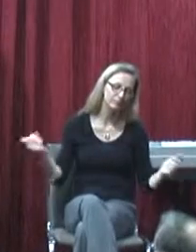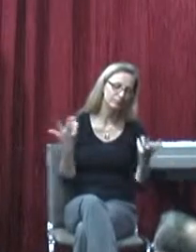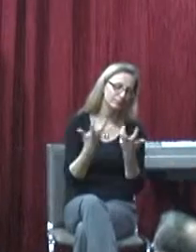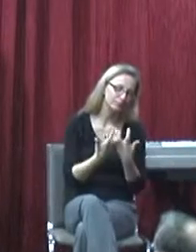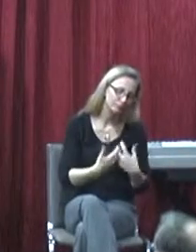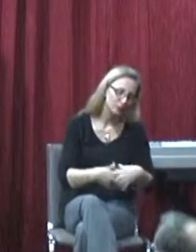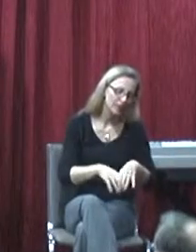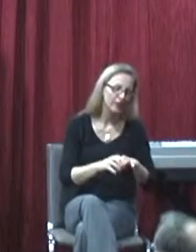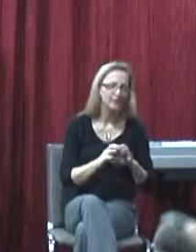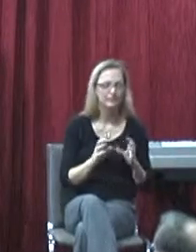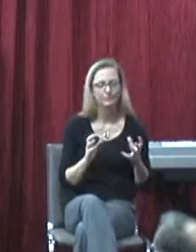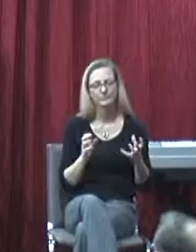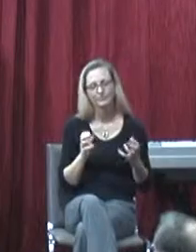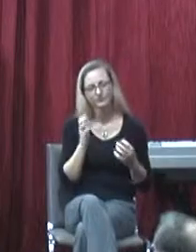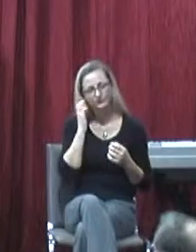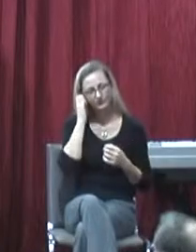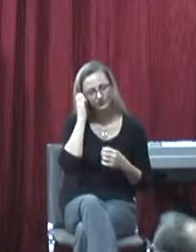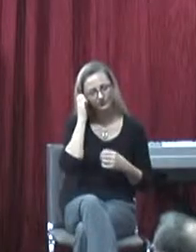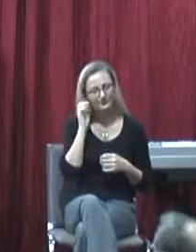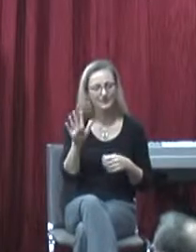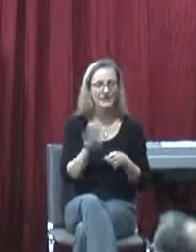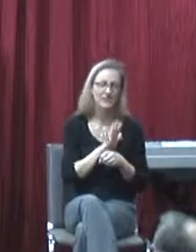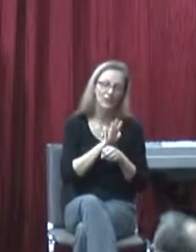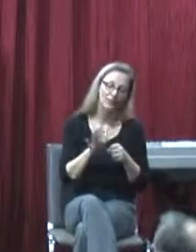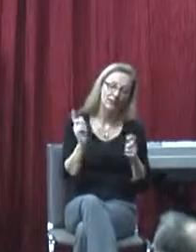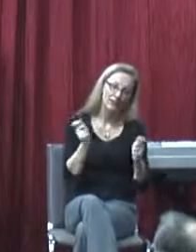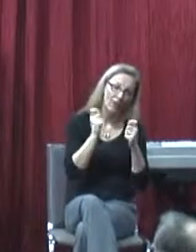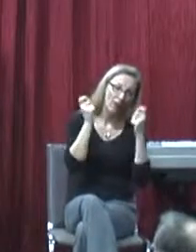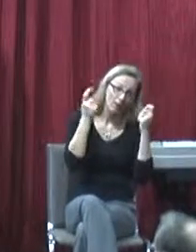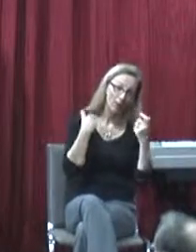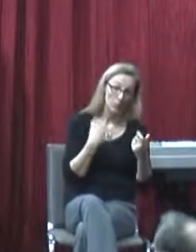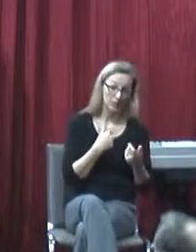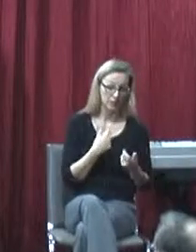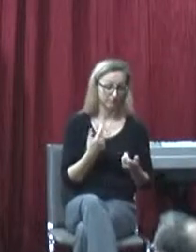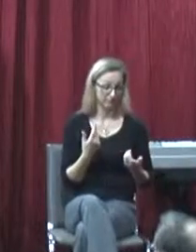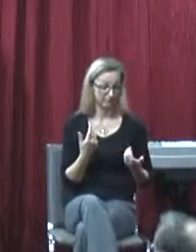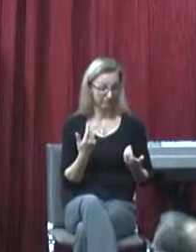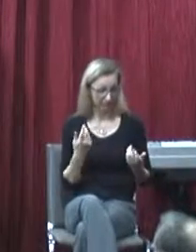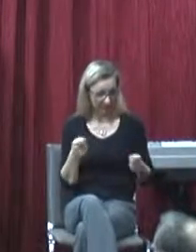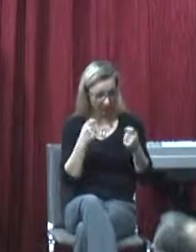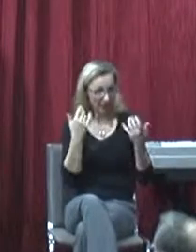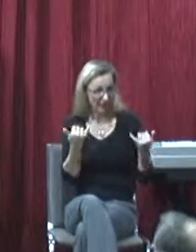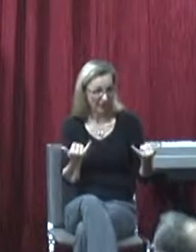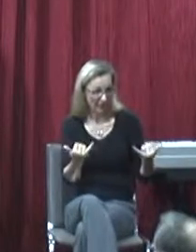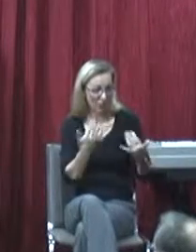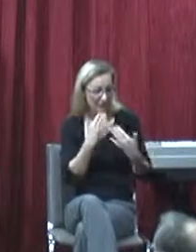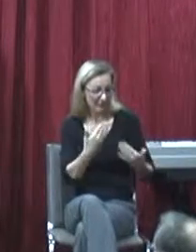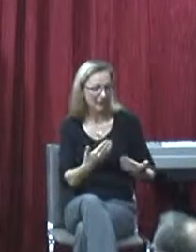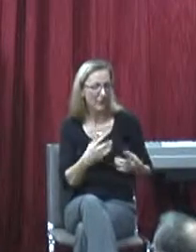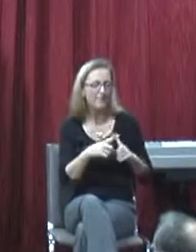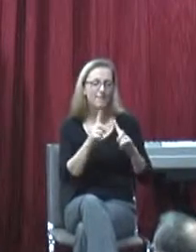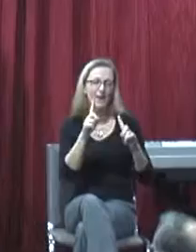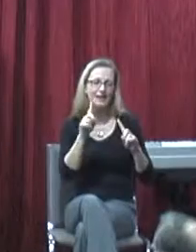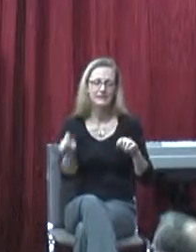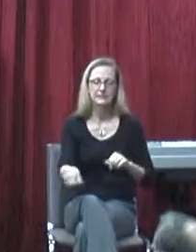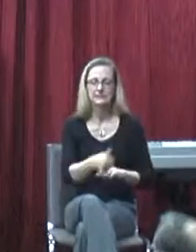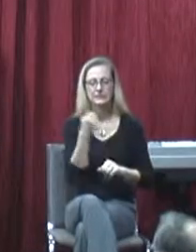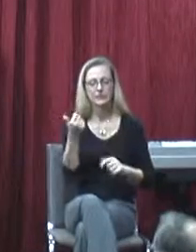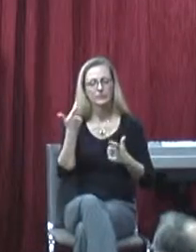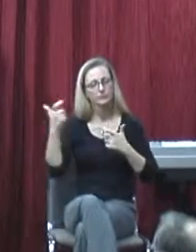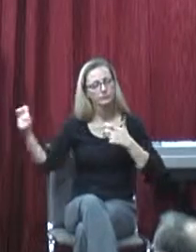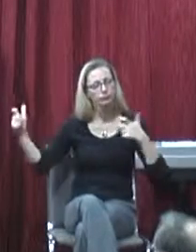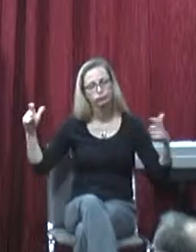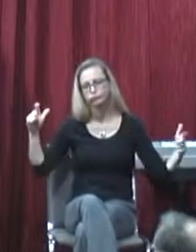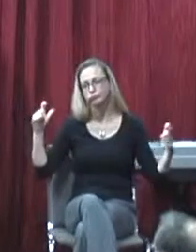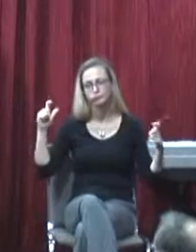Jacob's life, and he's fulfilling the holiday that we're celebrating right now, Thanksgiving. But then another great trial happened